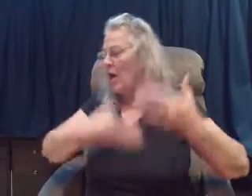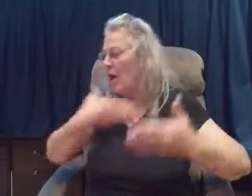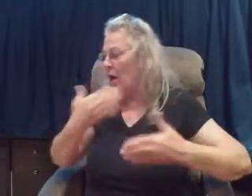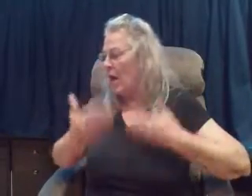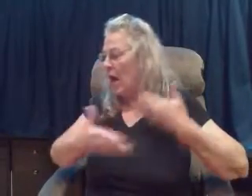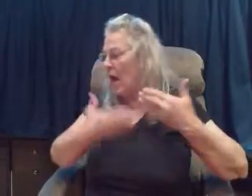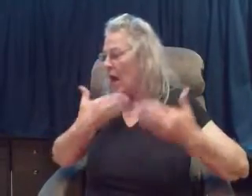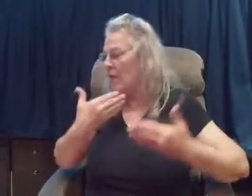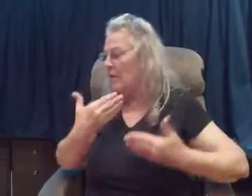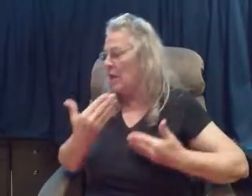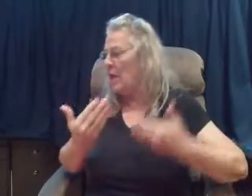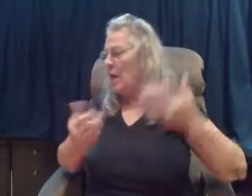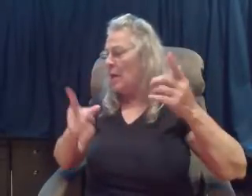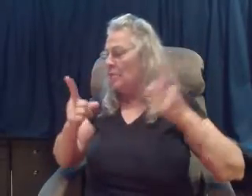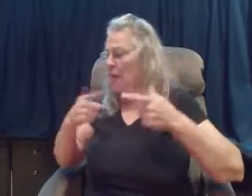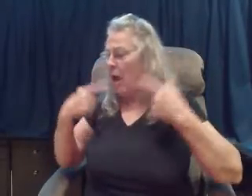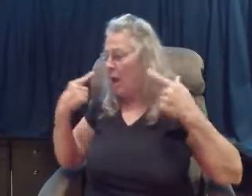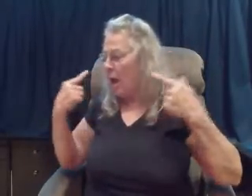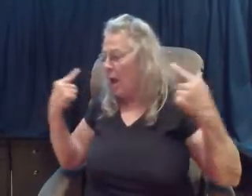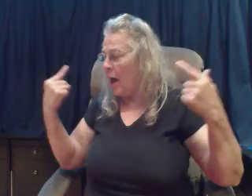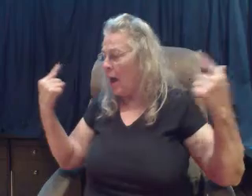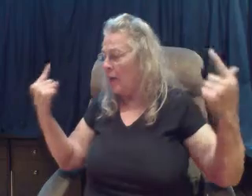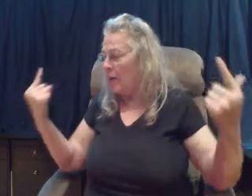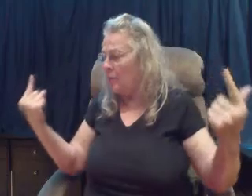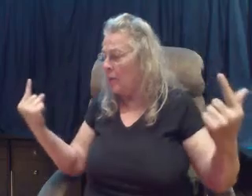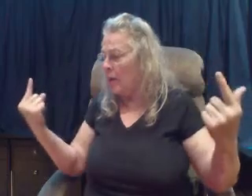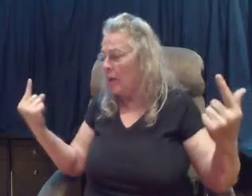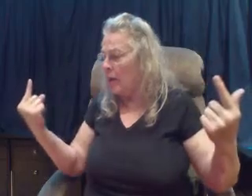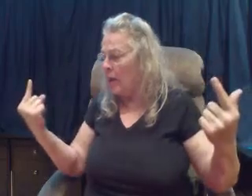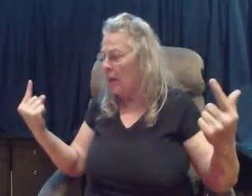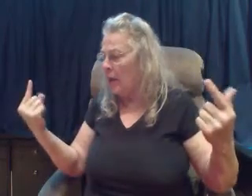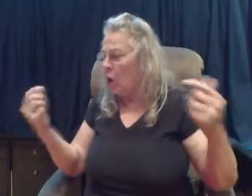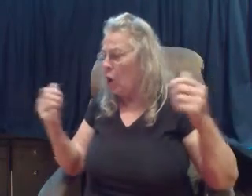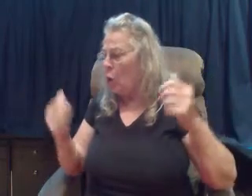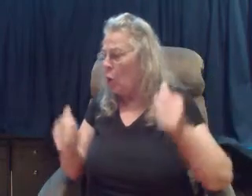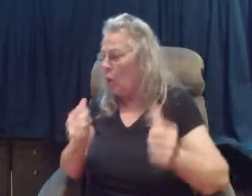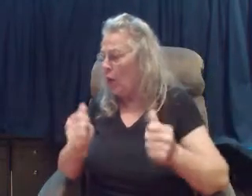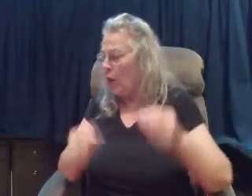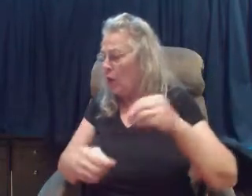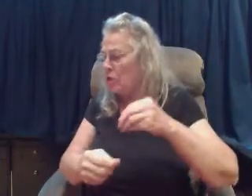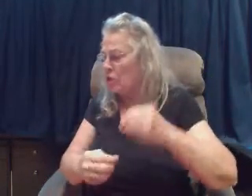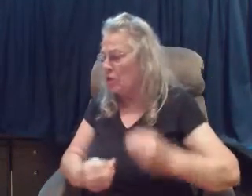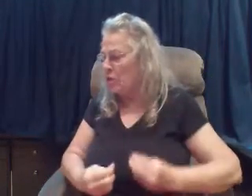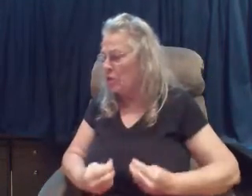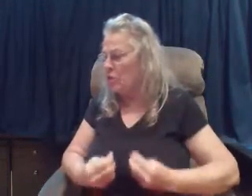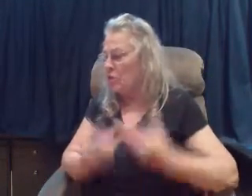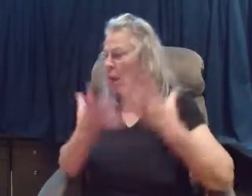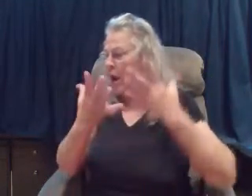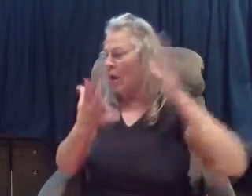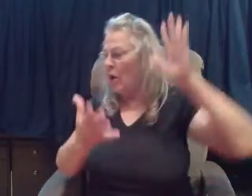the gladsome tidings be, which inspire